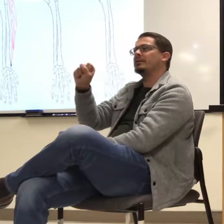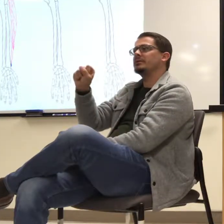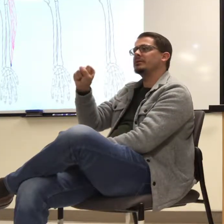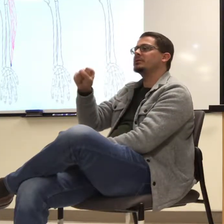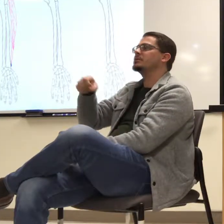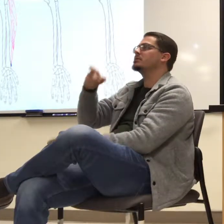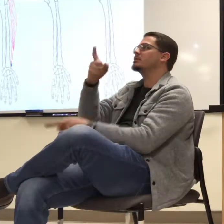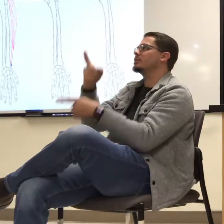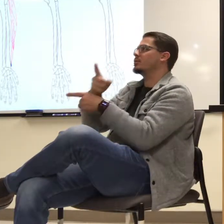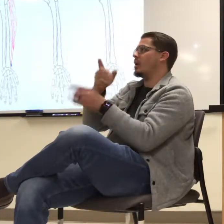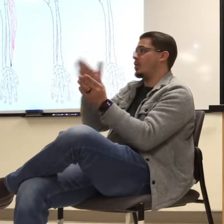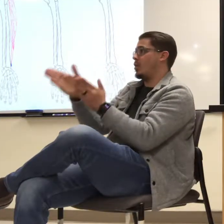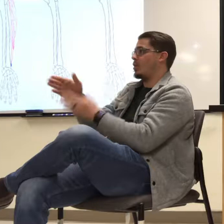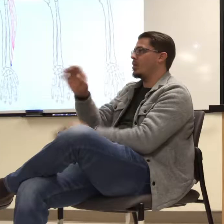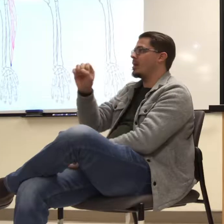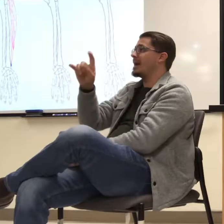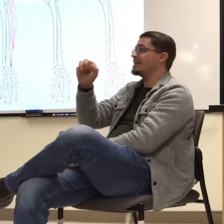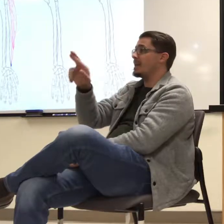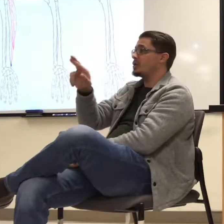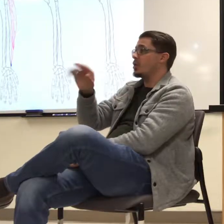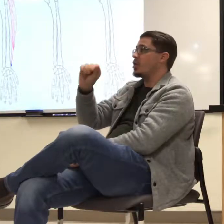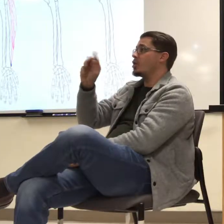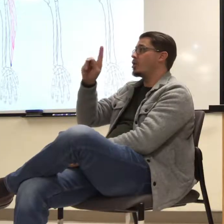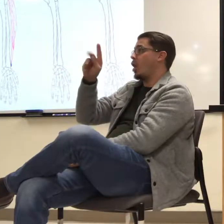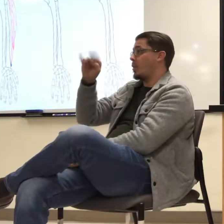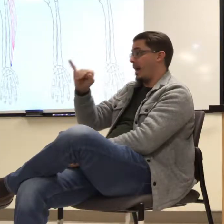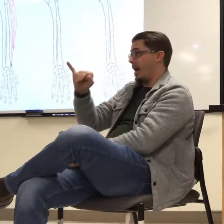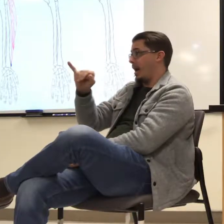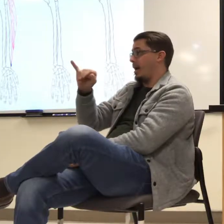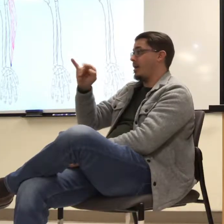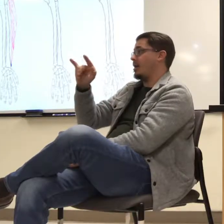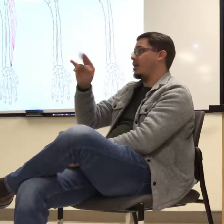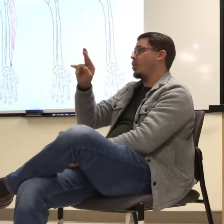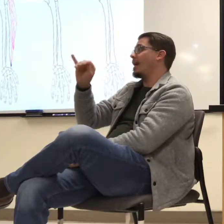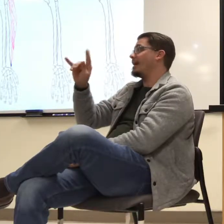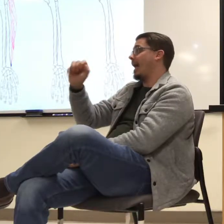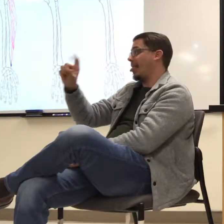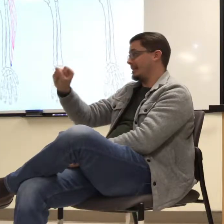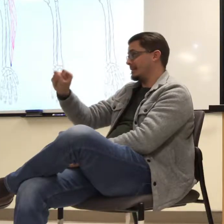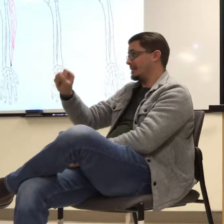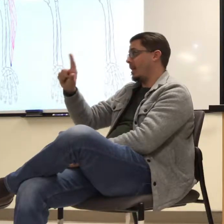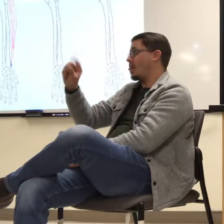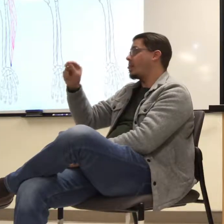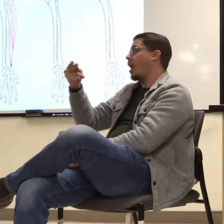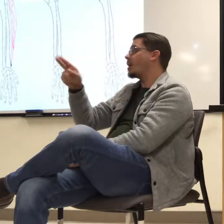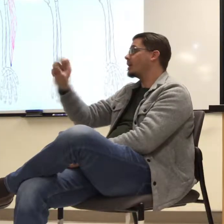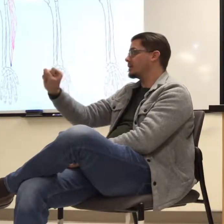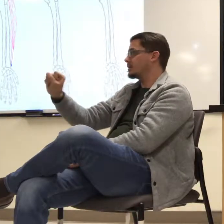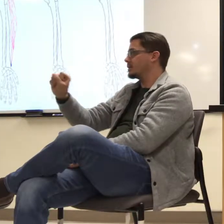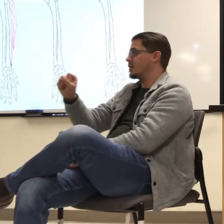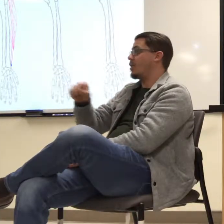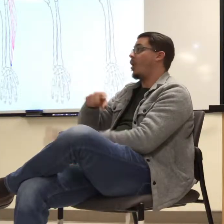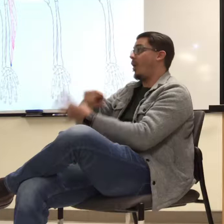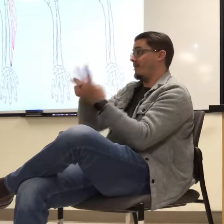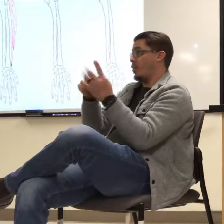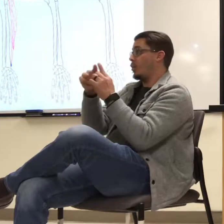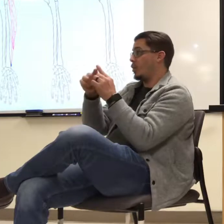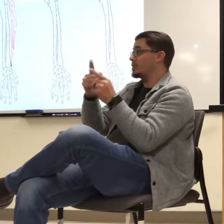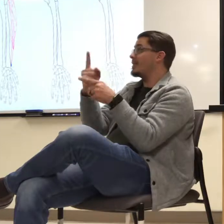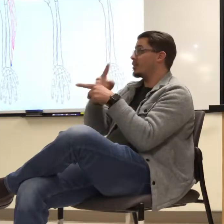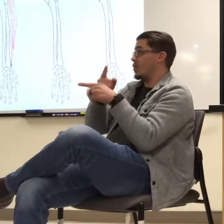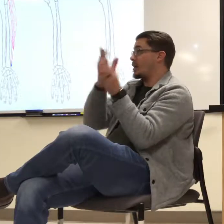order. Extensor, carpi, radialis, longus. So all 4 words and in the correct